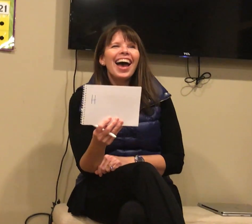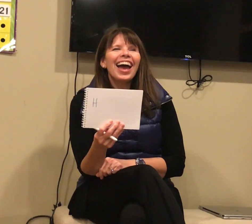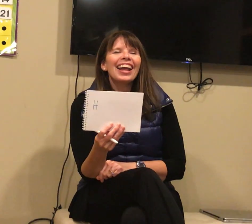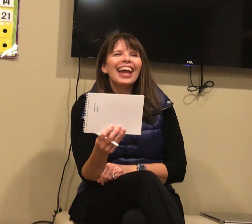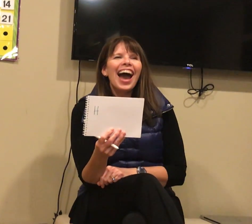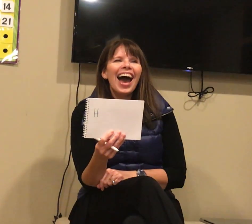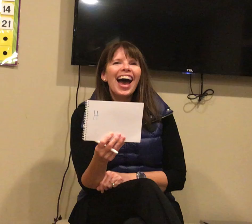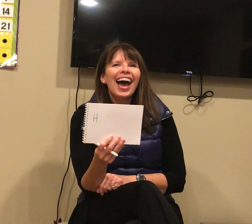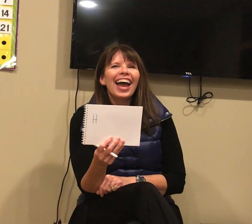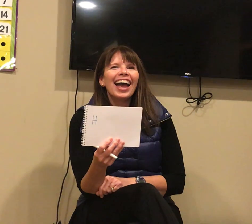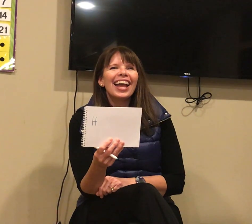Hi.